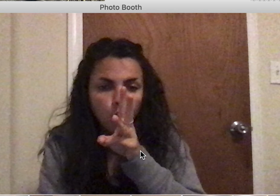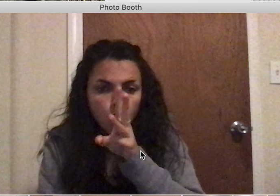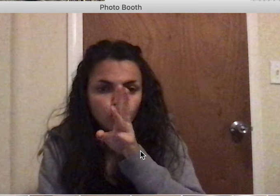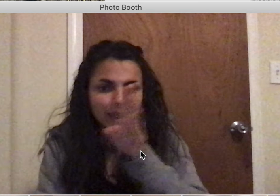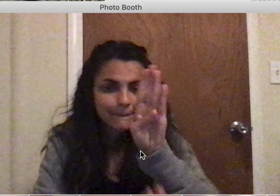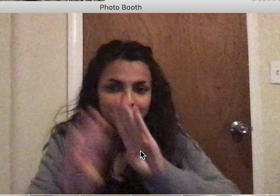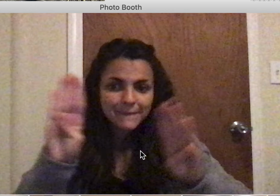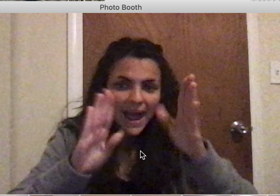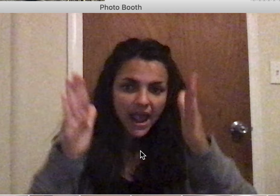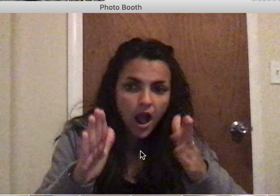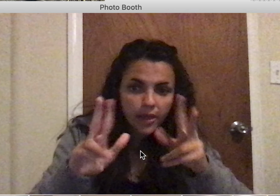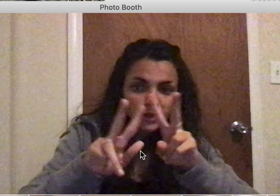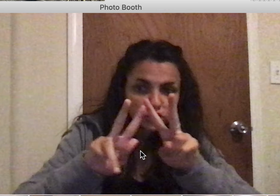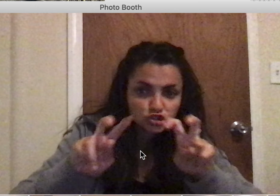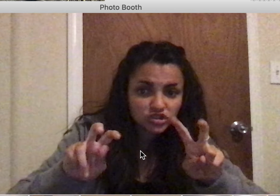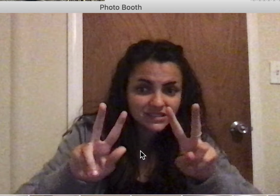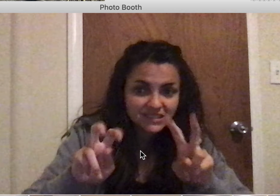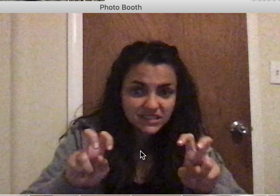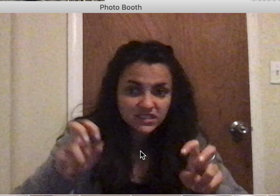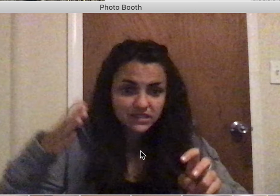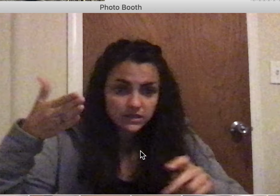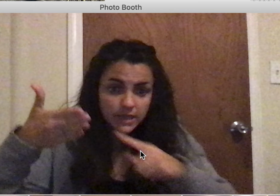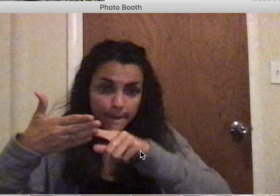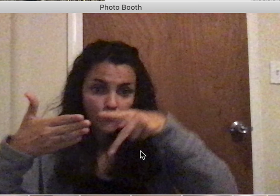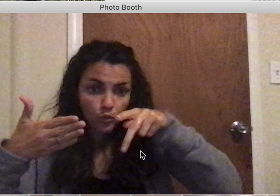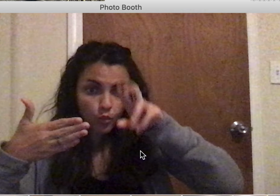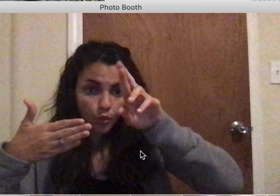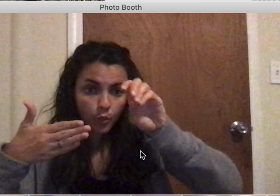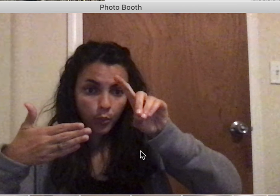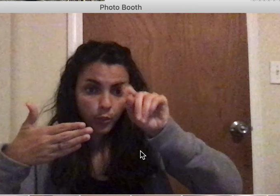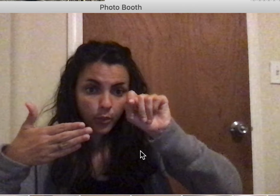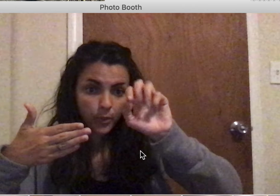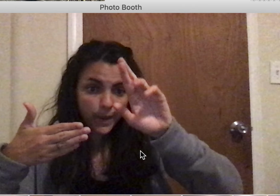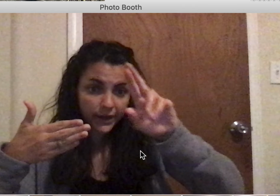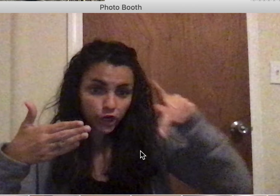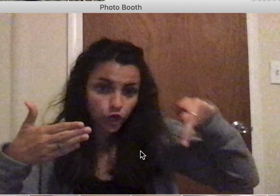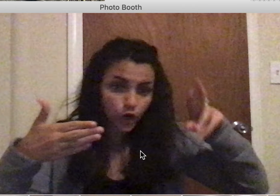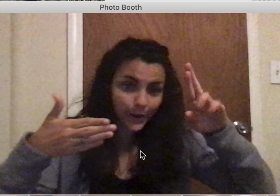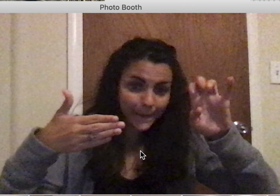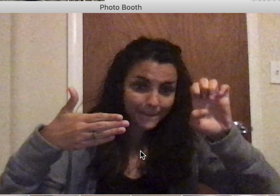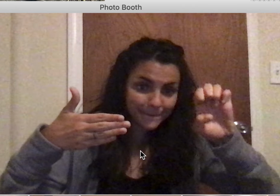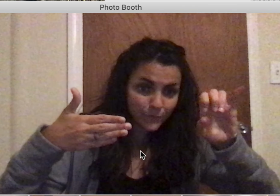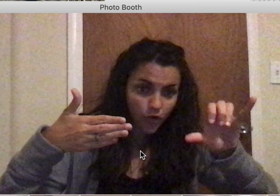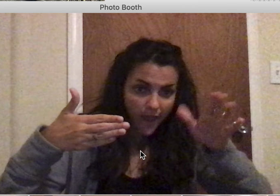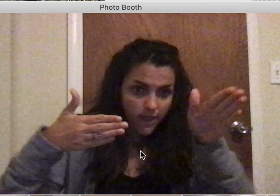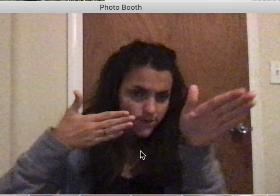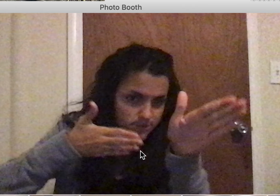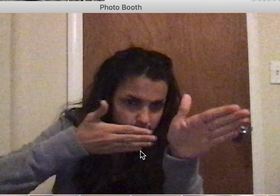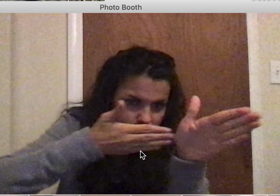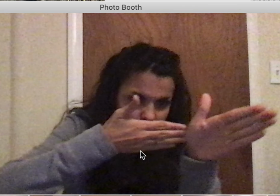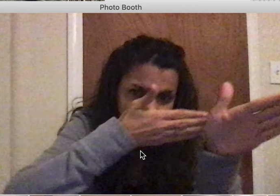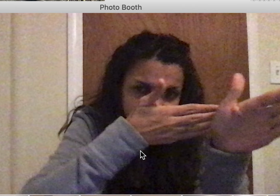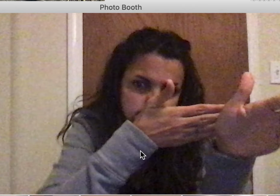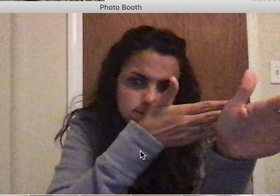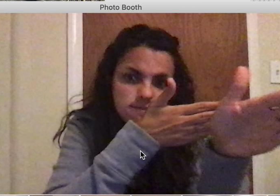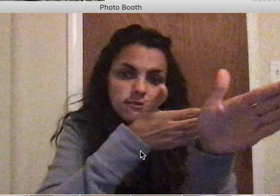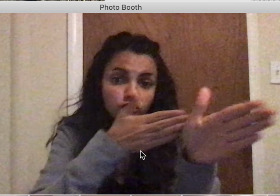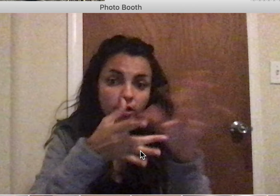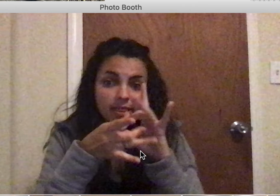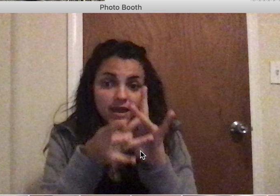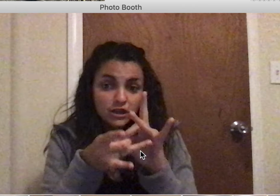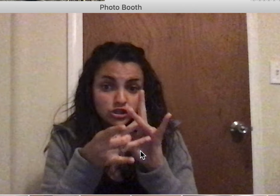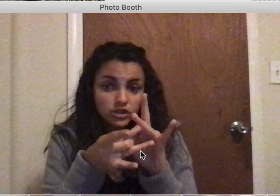species forms a system. So the two different species that are interacting with each other, the predator-prey, that's